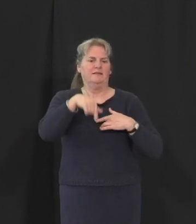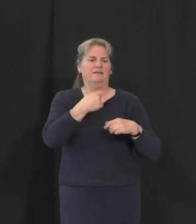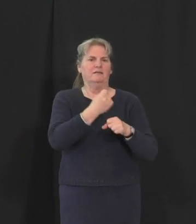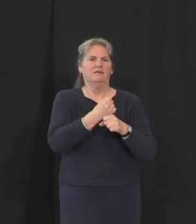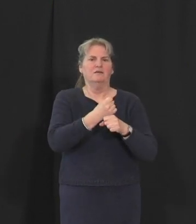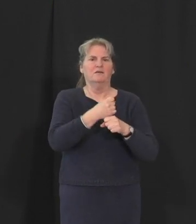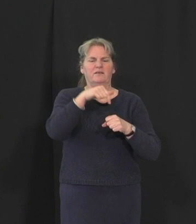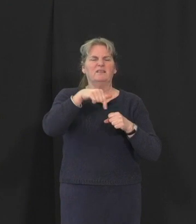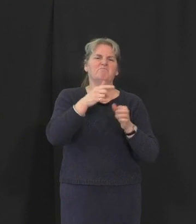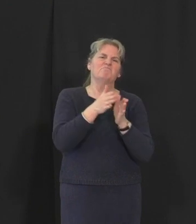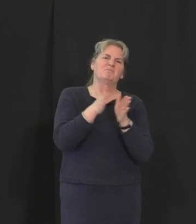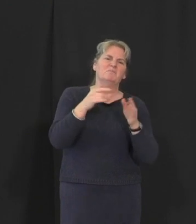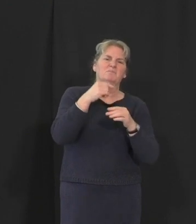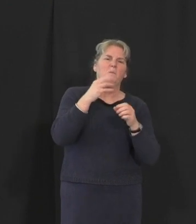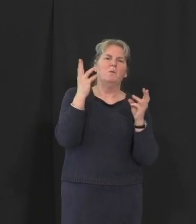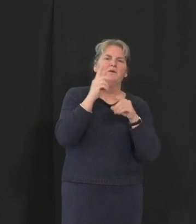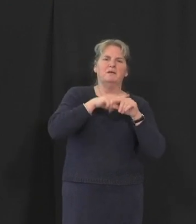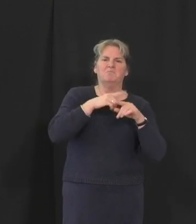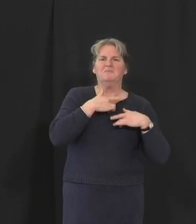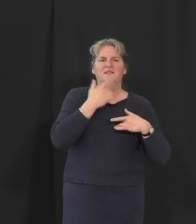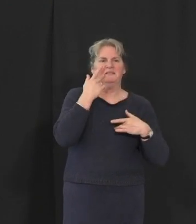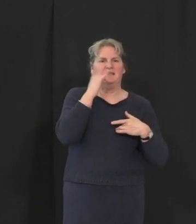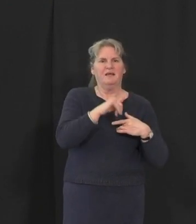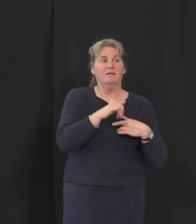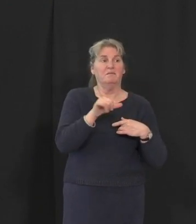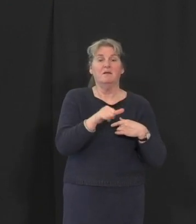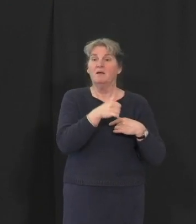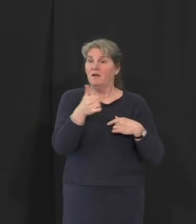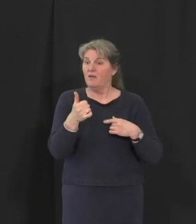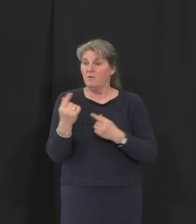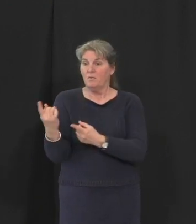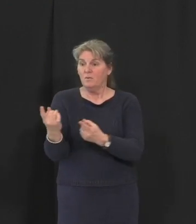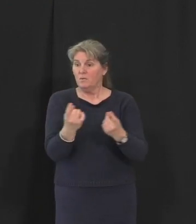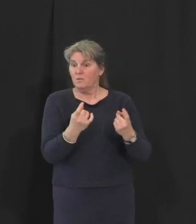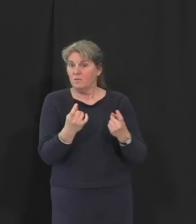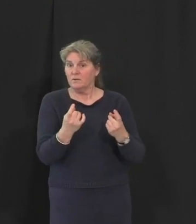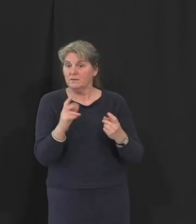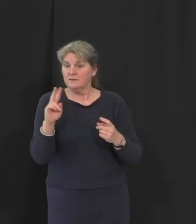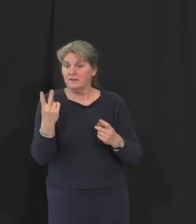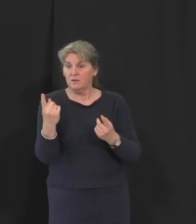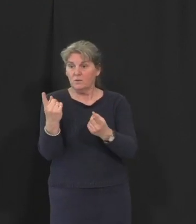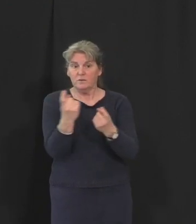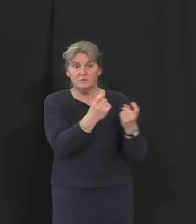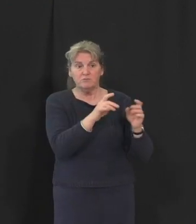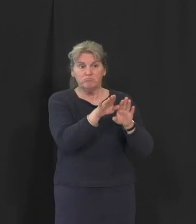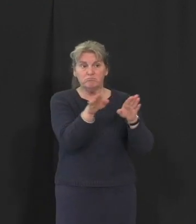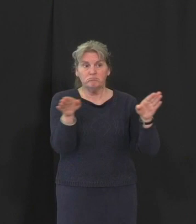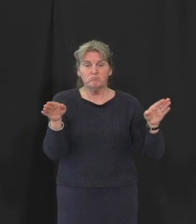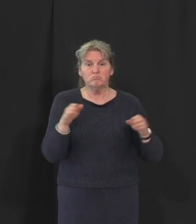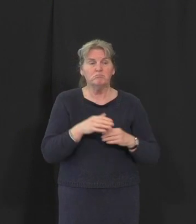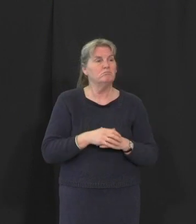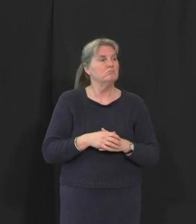Thank you. We have time for 2 more questions. Is there anyone on the line who would like to ask a second question?